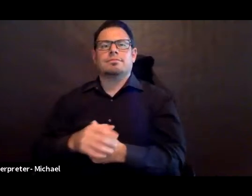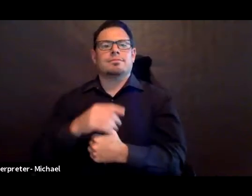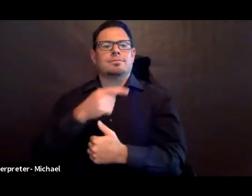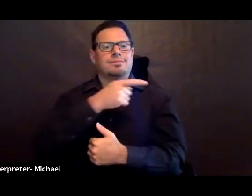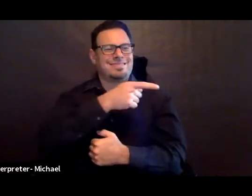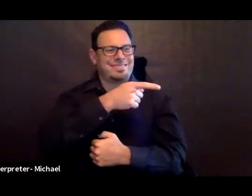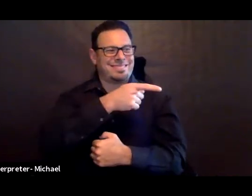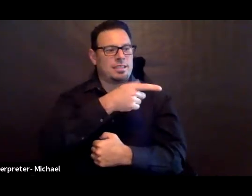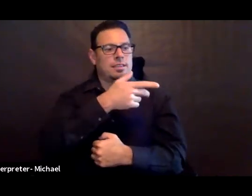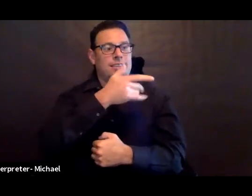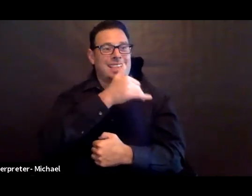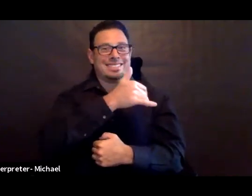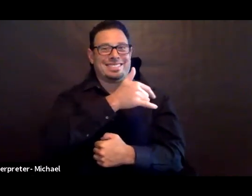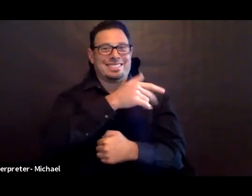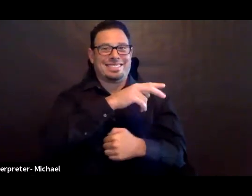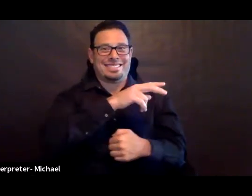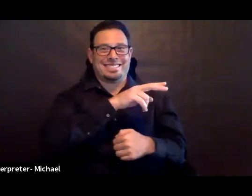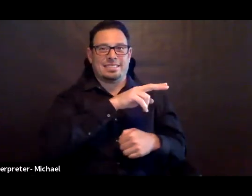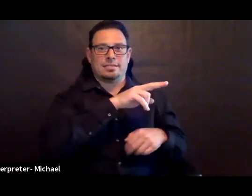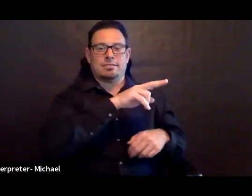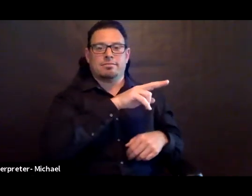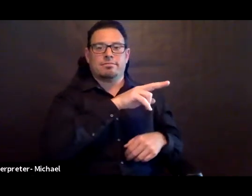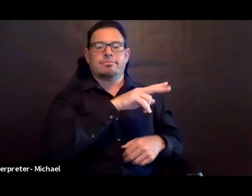20% roughly.